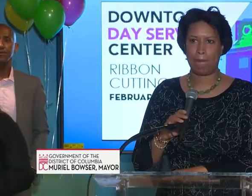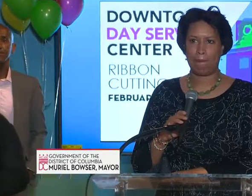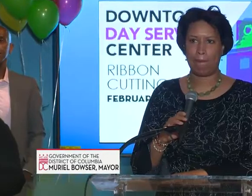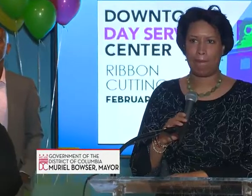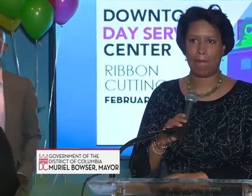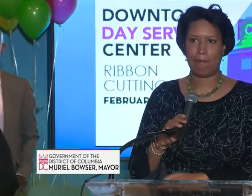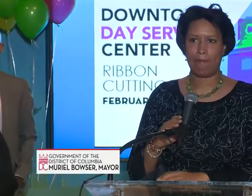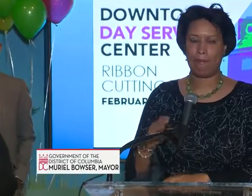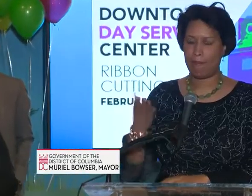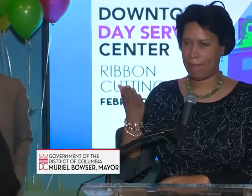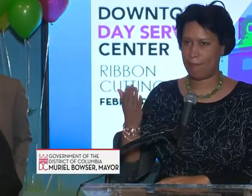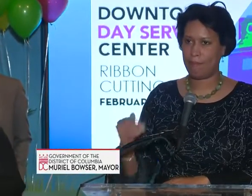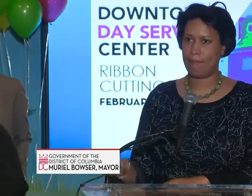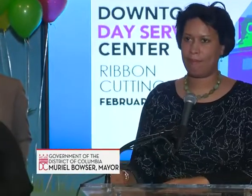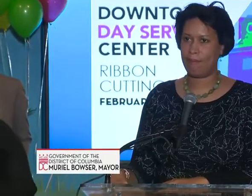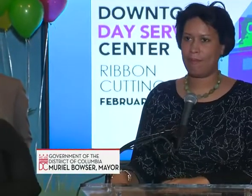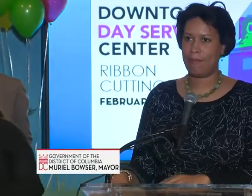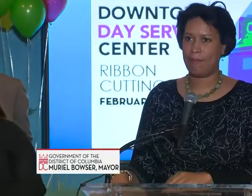Start on top,